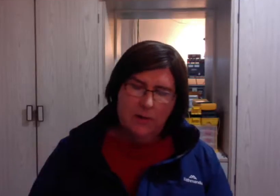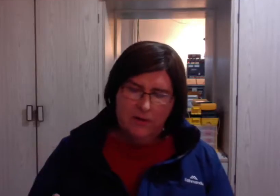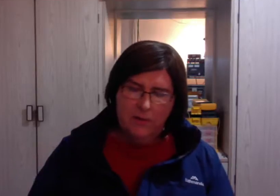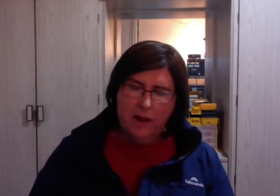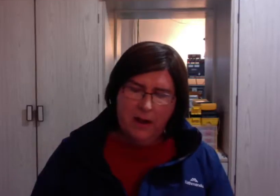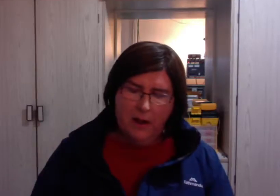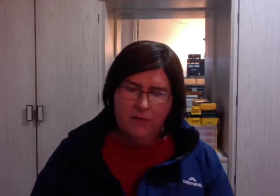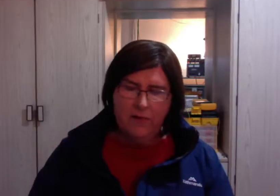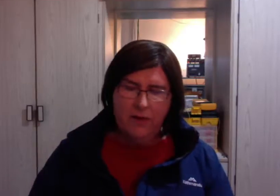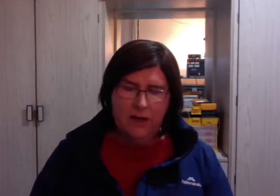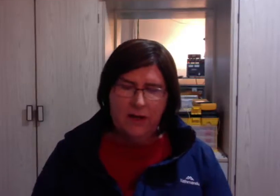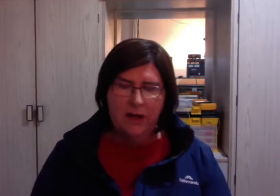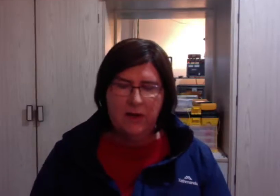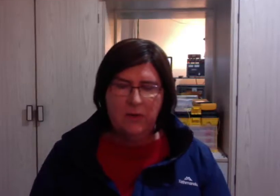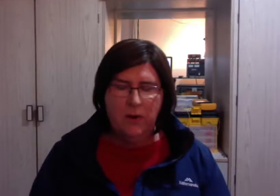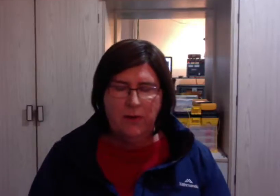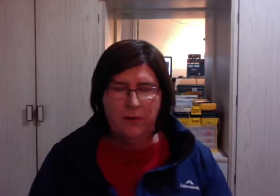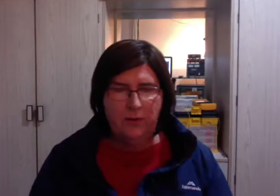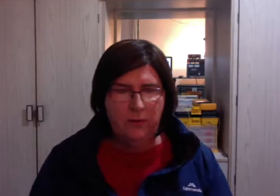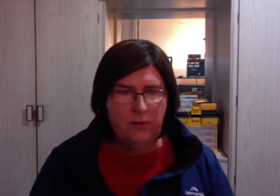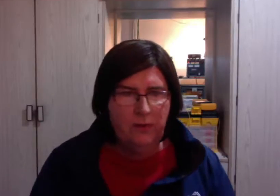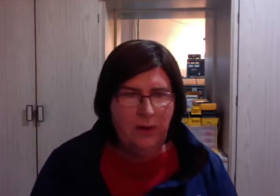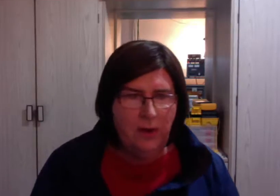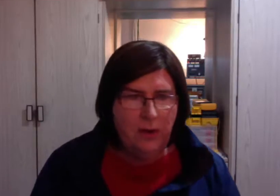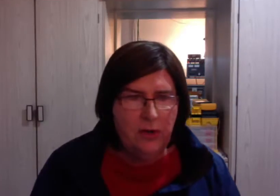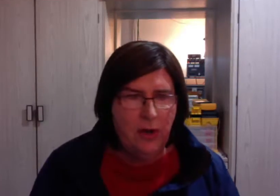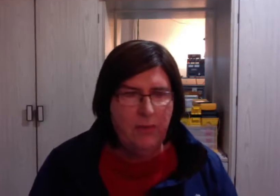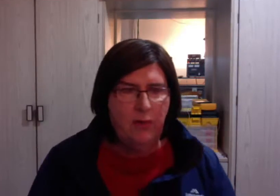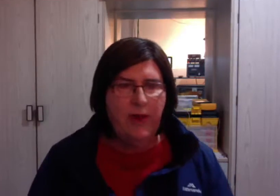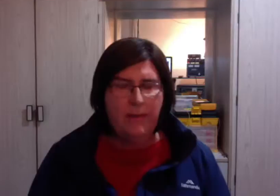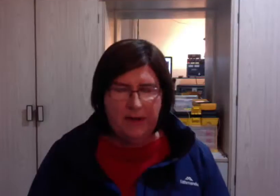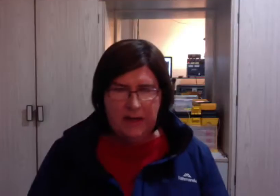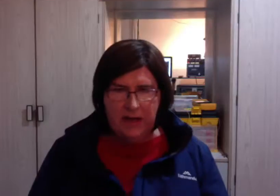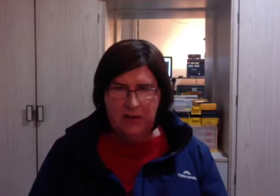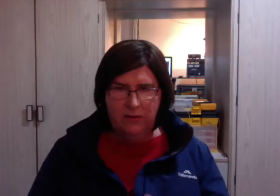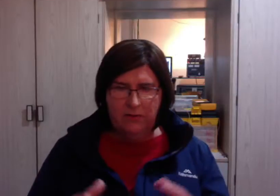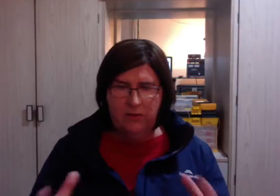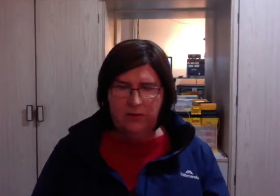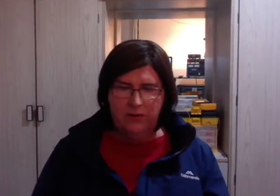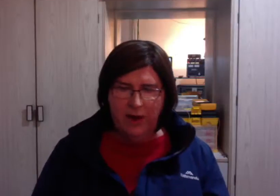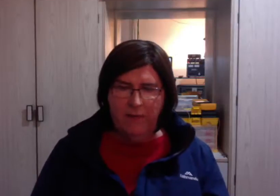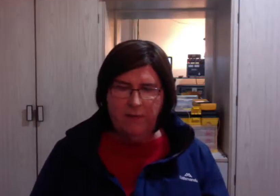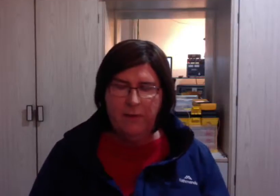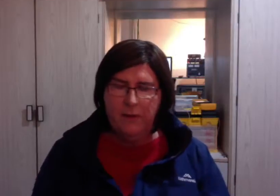serious about off-roading and you want to, you know, build up a kit of good stuff,